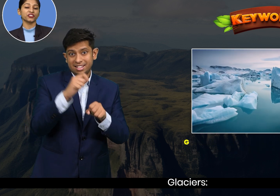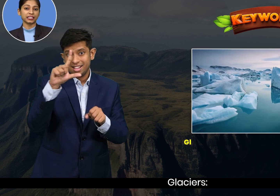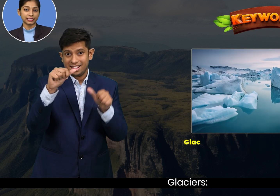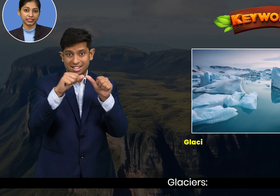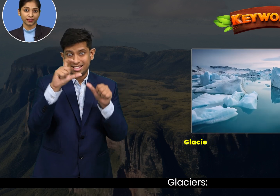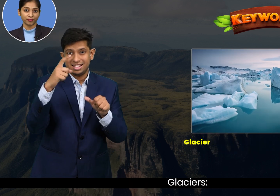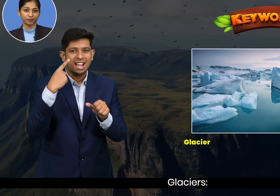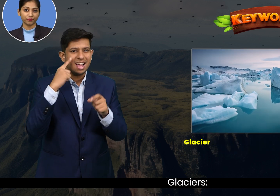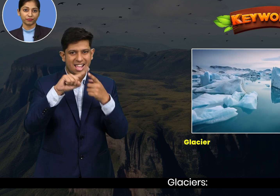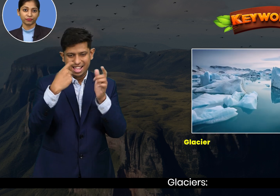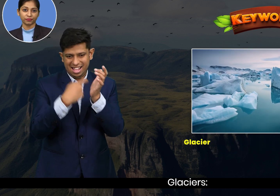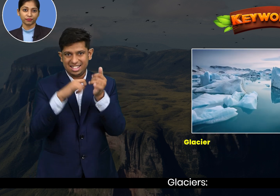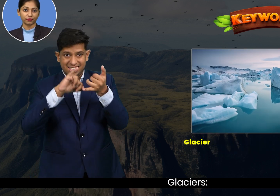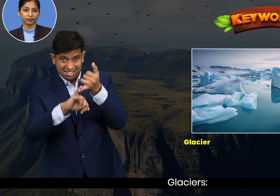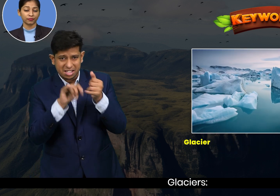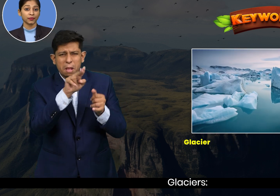Glaciers,